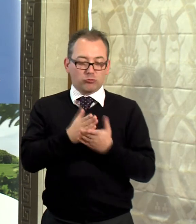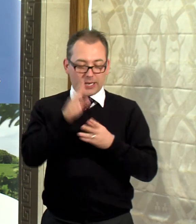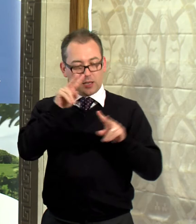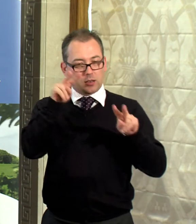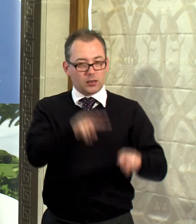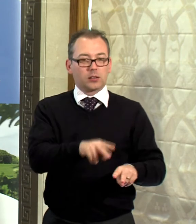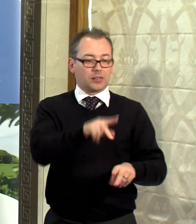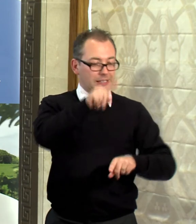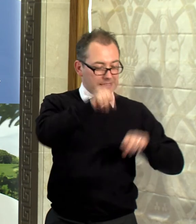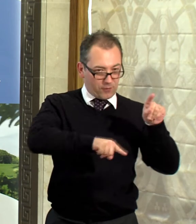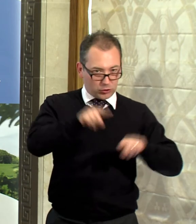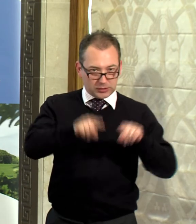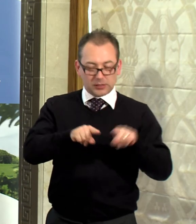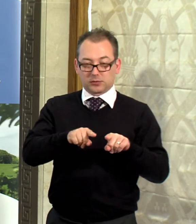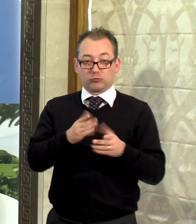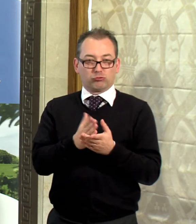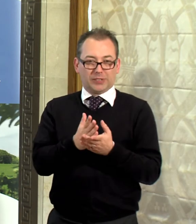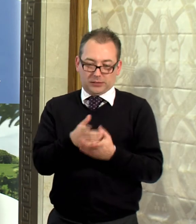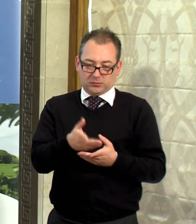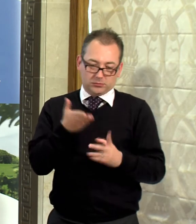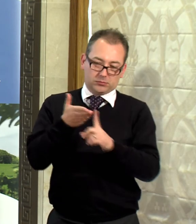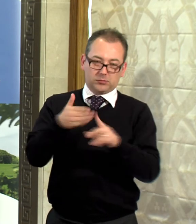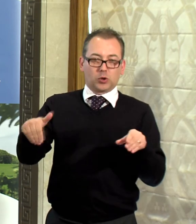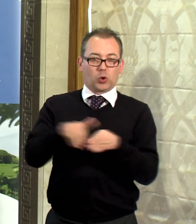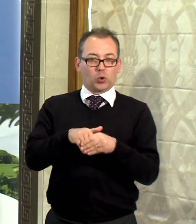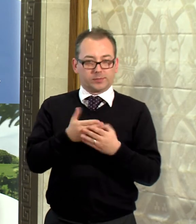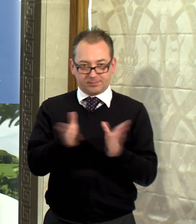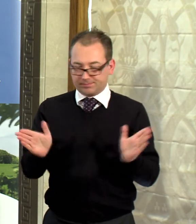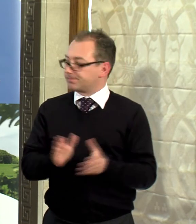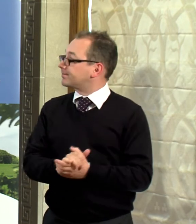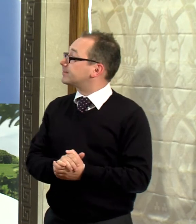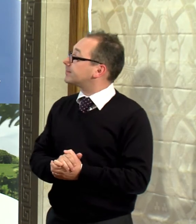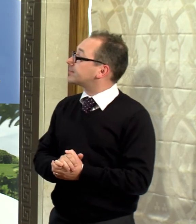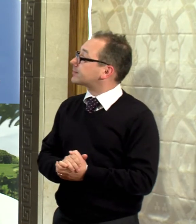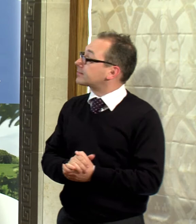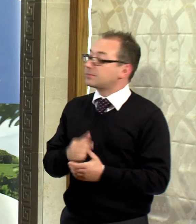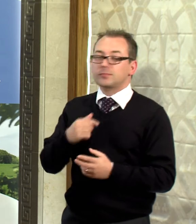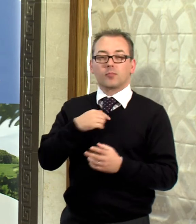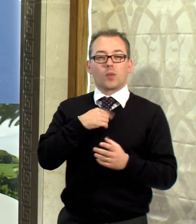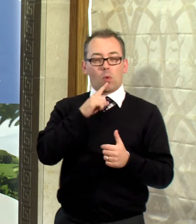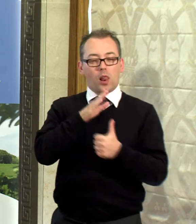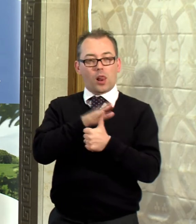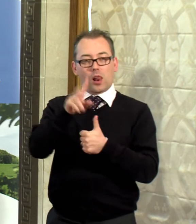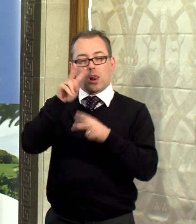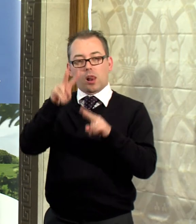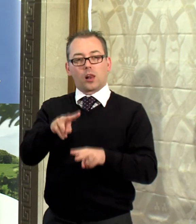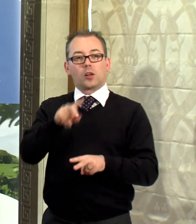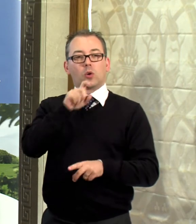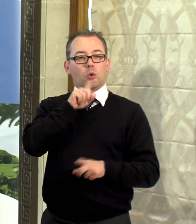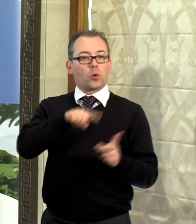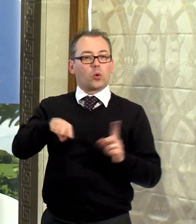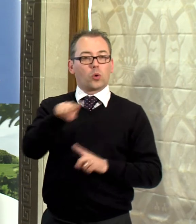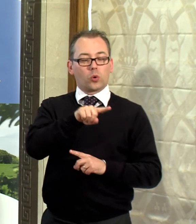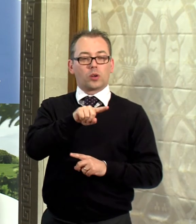diversity and includes all. I'll concentrate on access facilities for people with